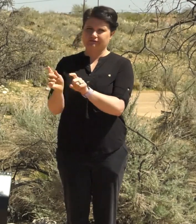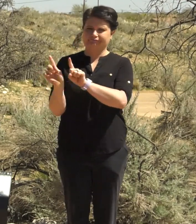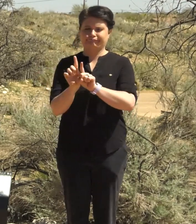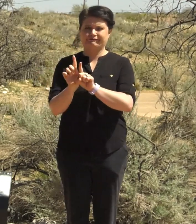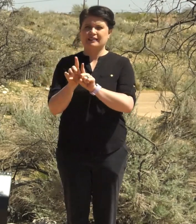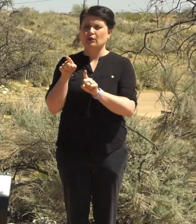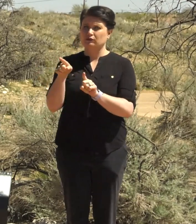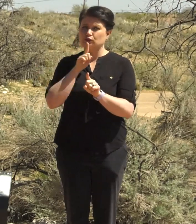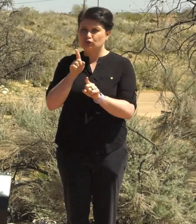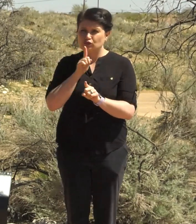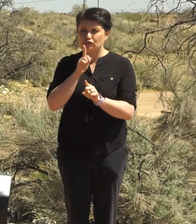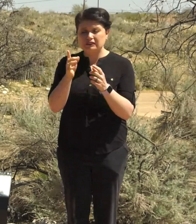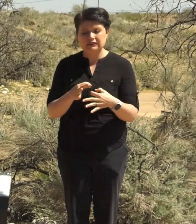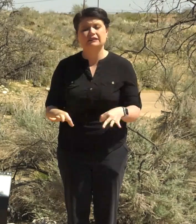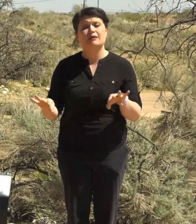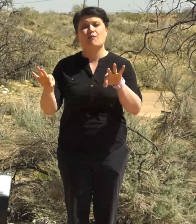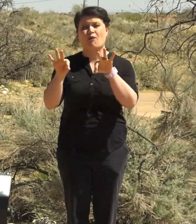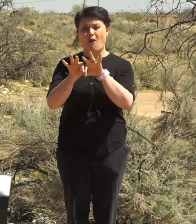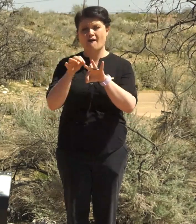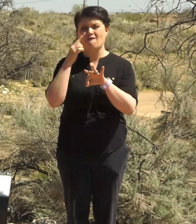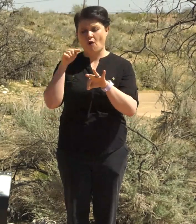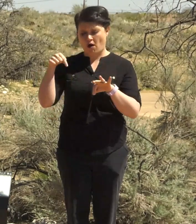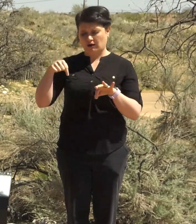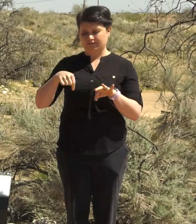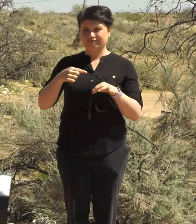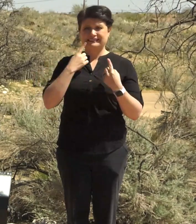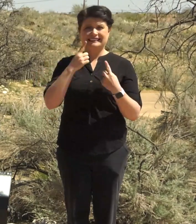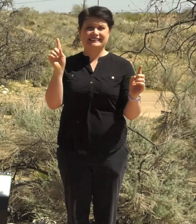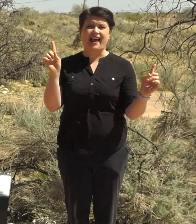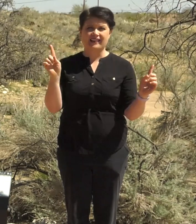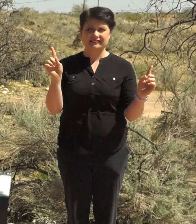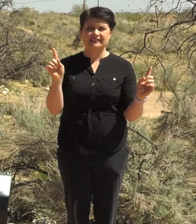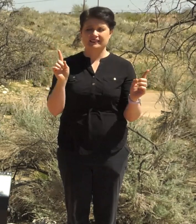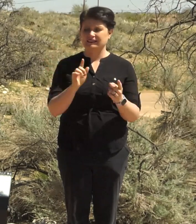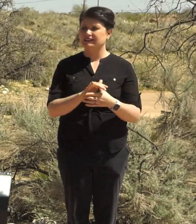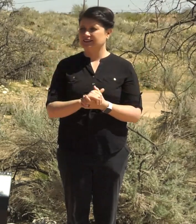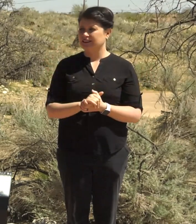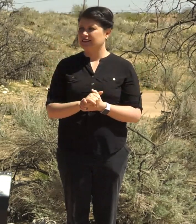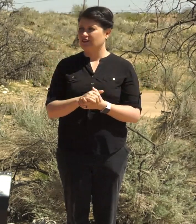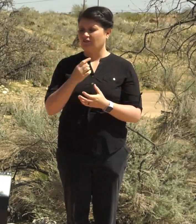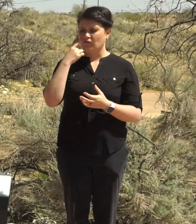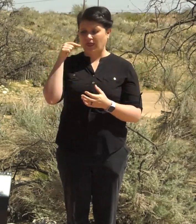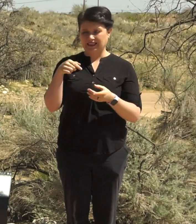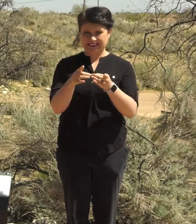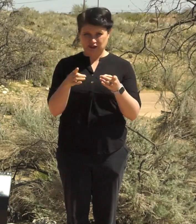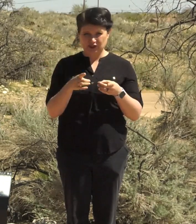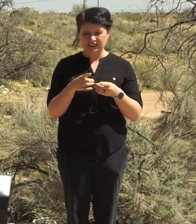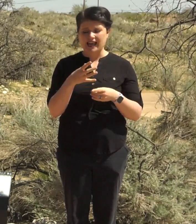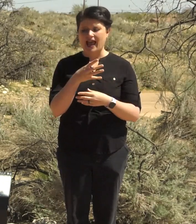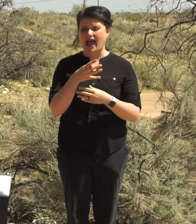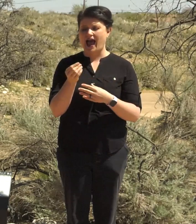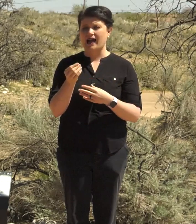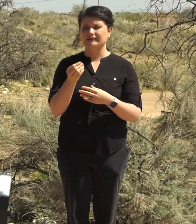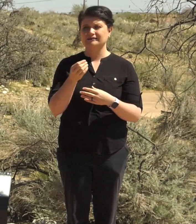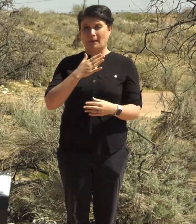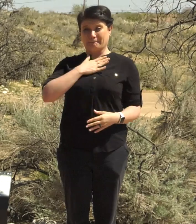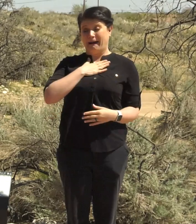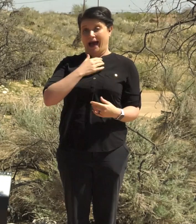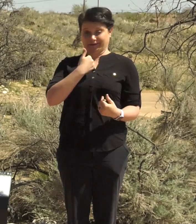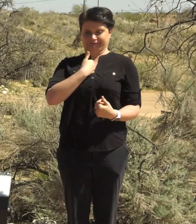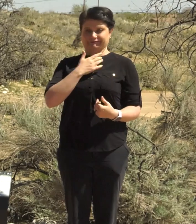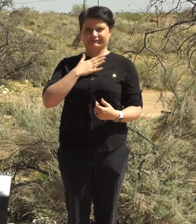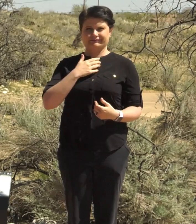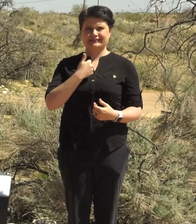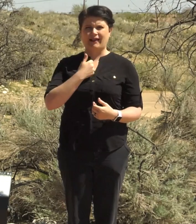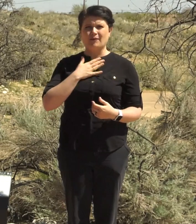essential to really the success of the district and of my success as well.